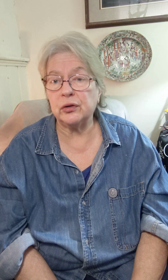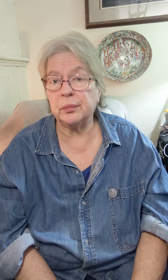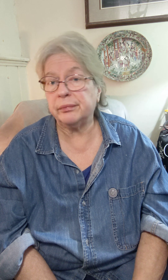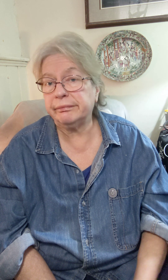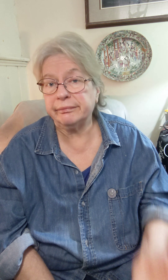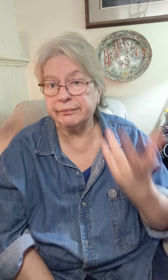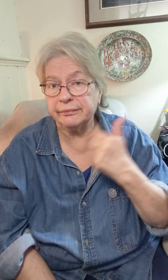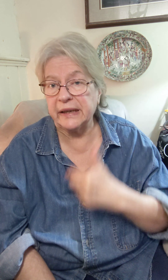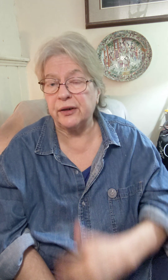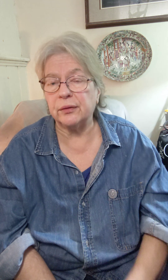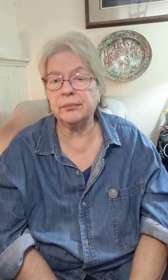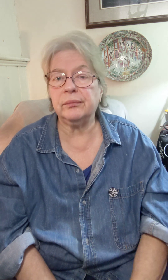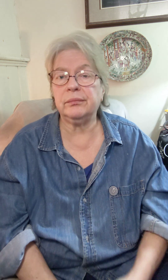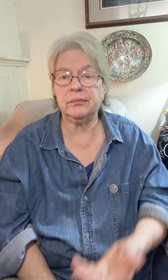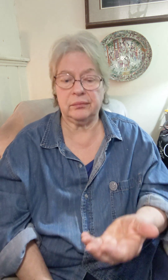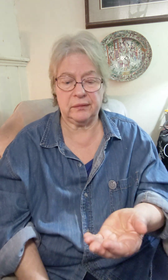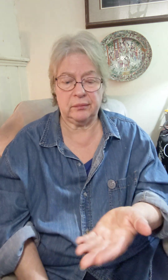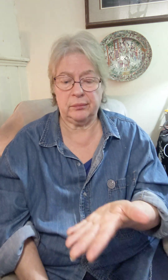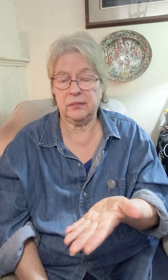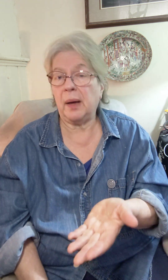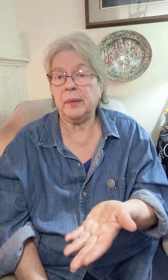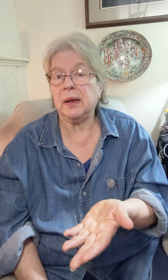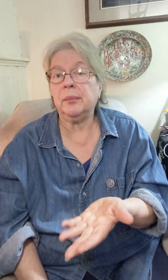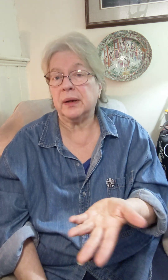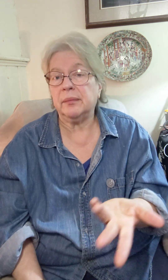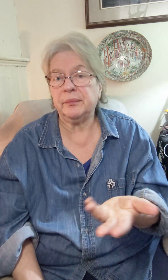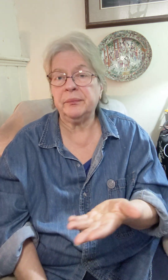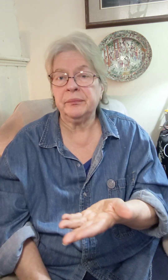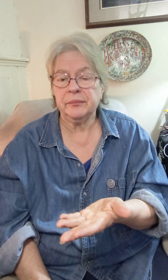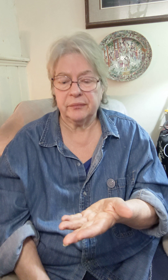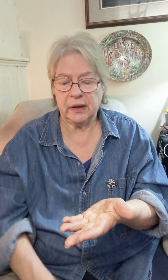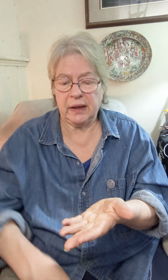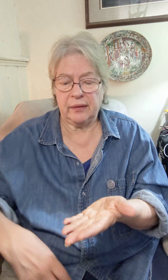soup later. Not me, but I have